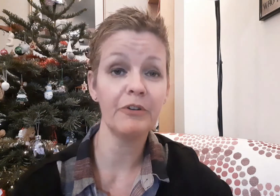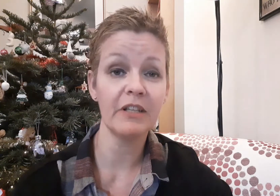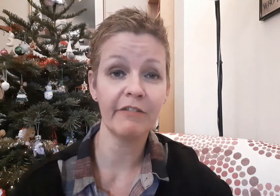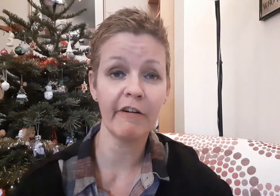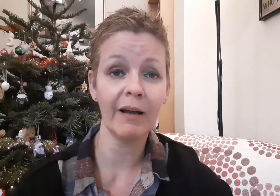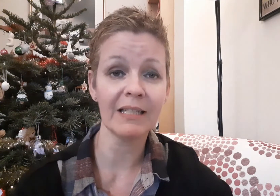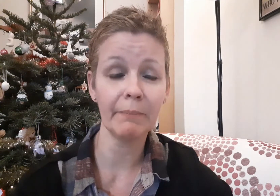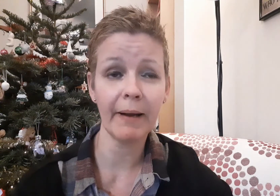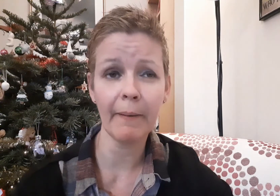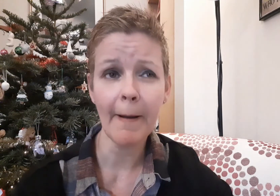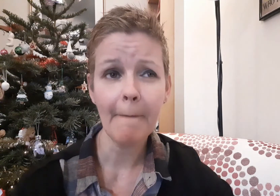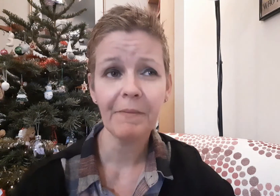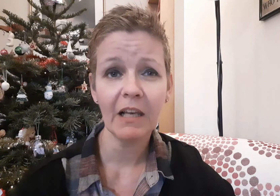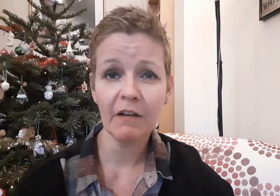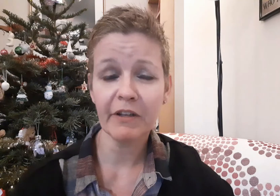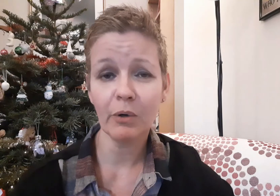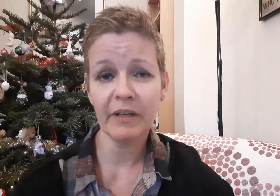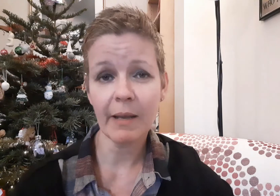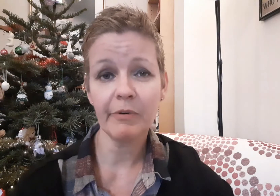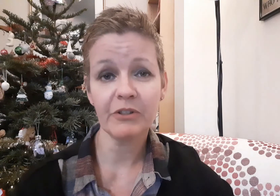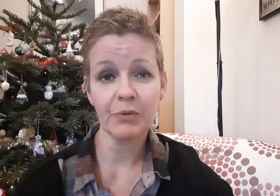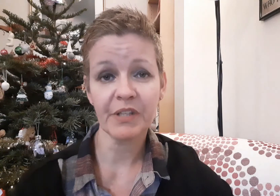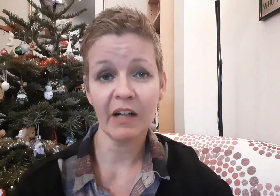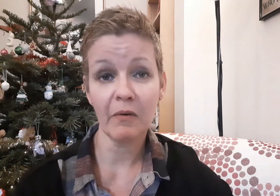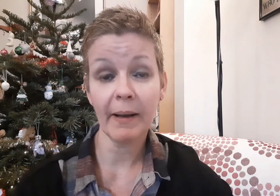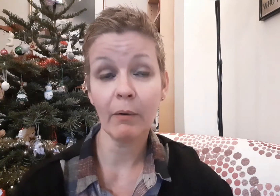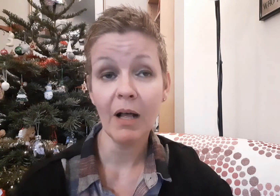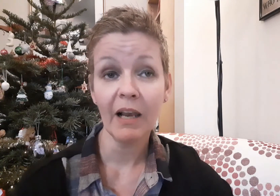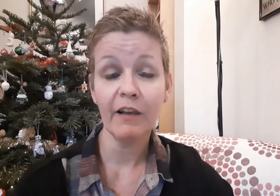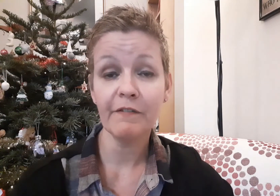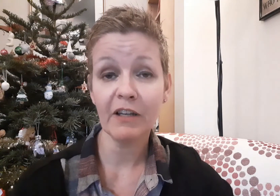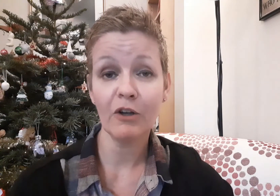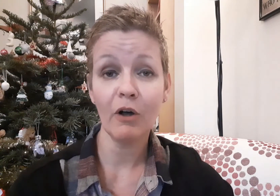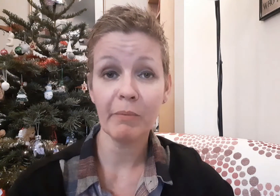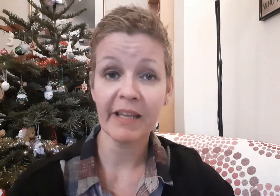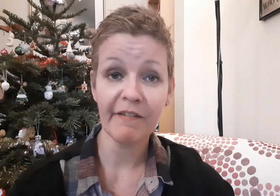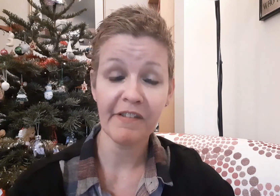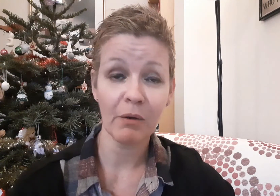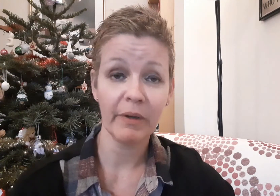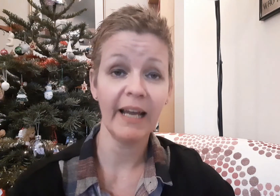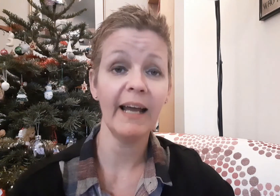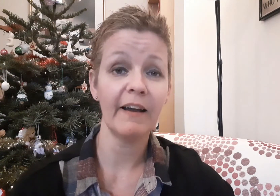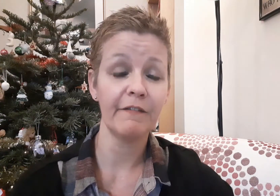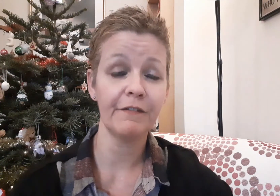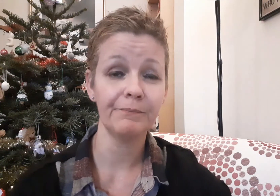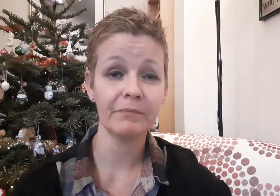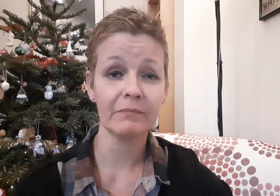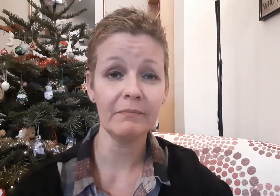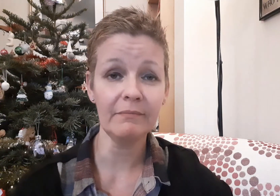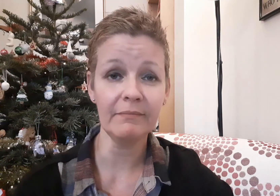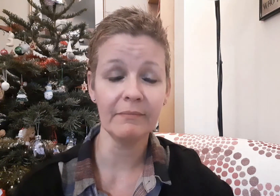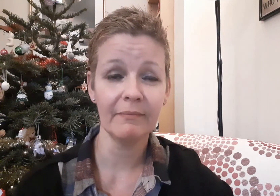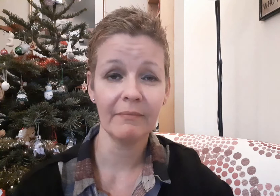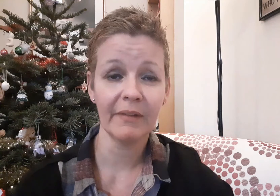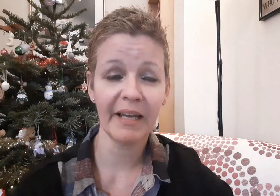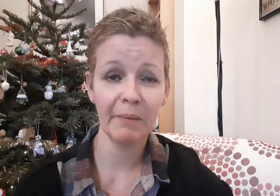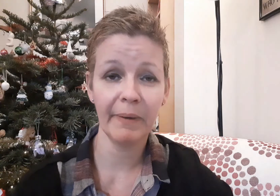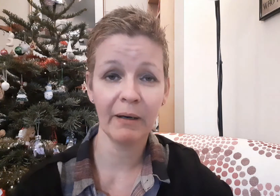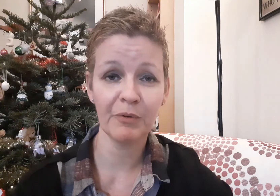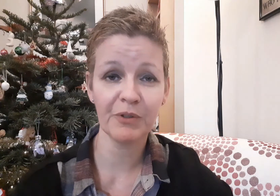of Christ, about loving your neighbour as yourself, about loving God with everything we have, and about